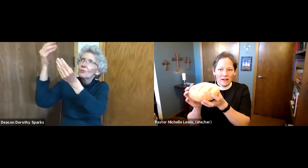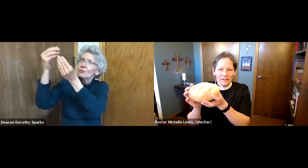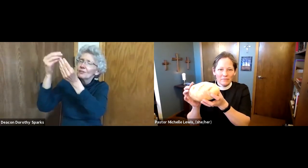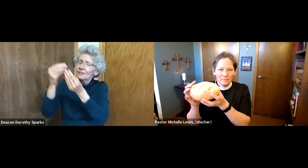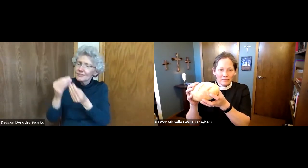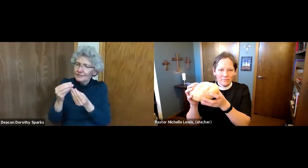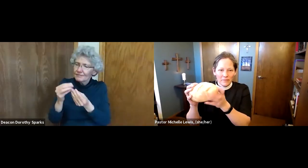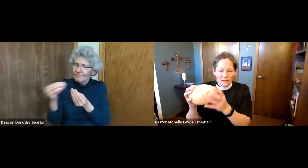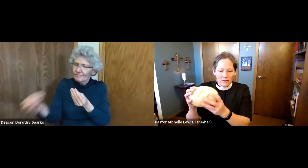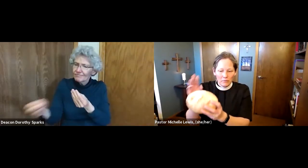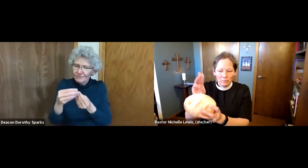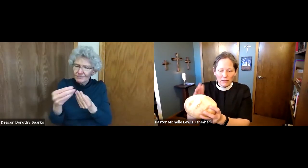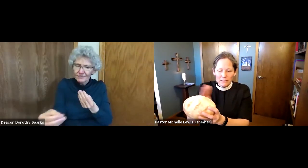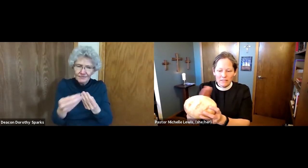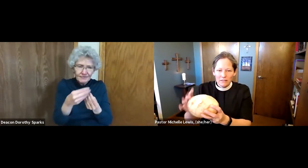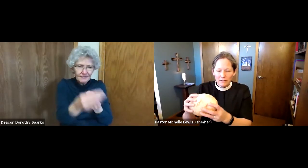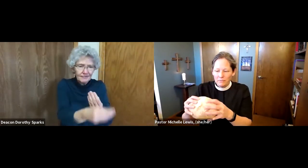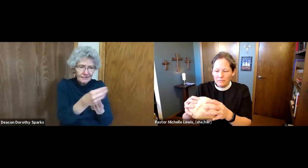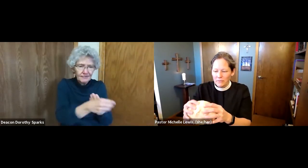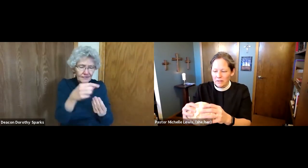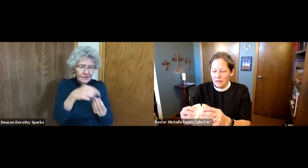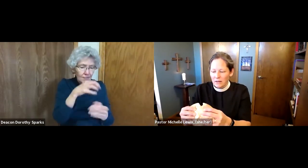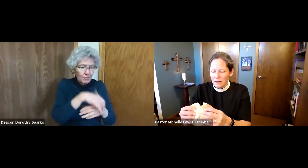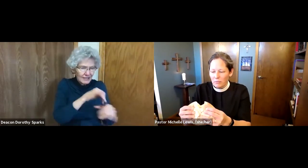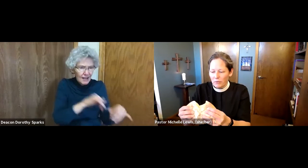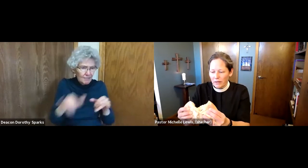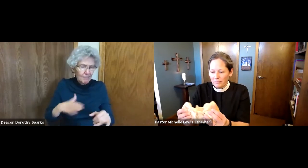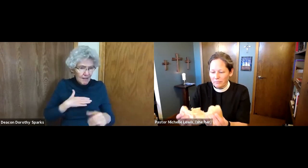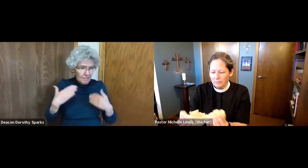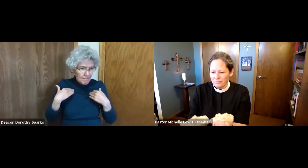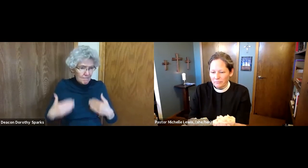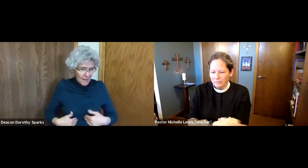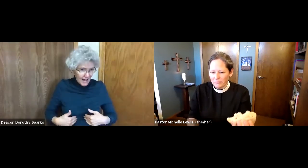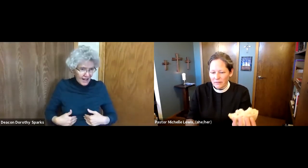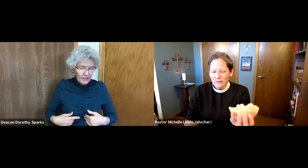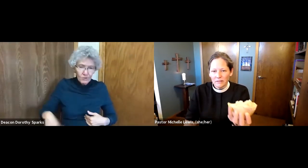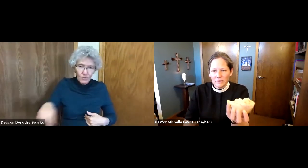thanked God, blessed it, and broke it,